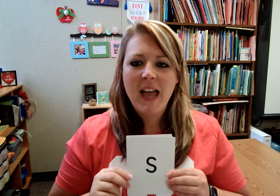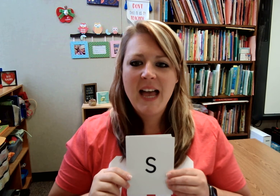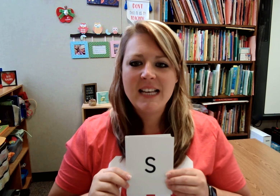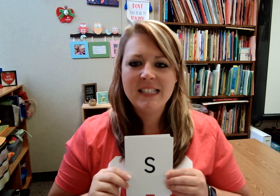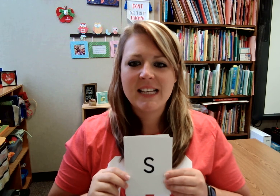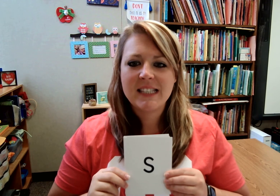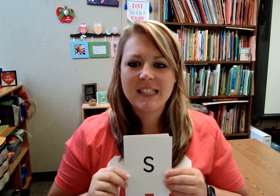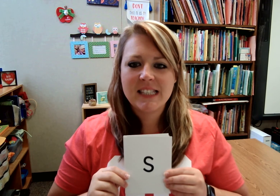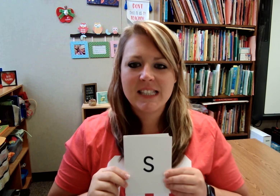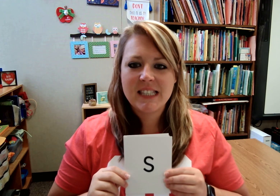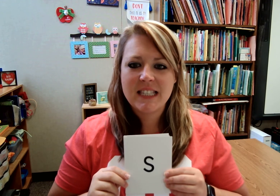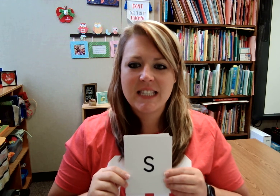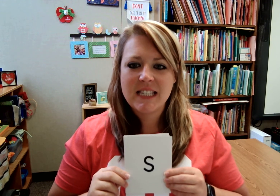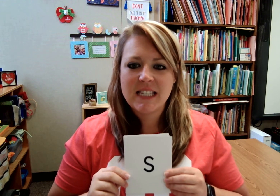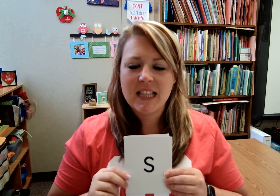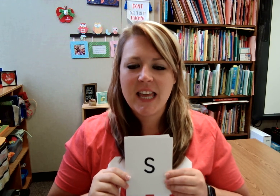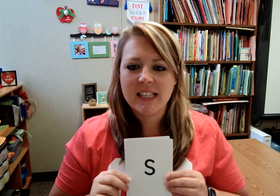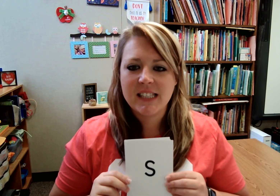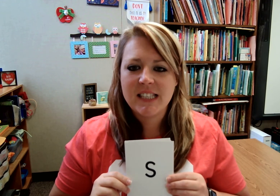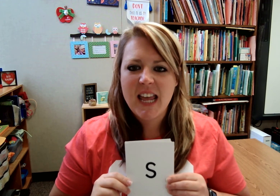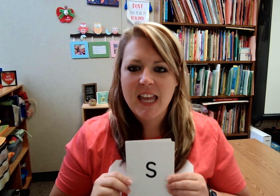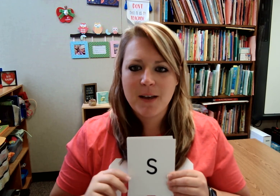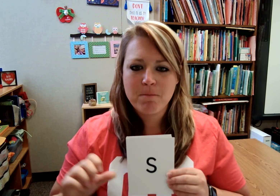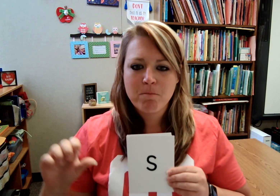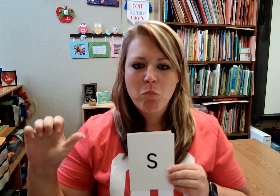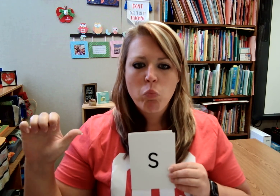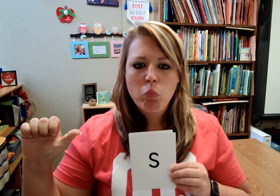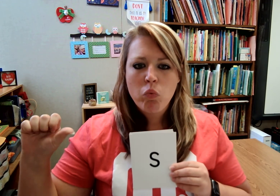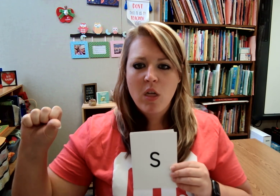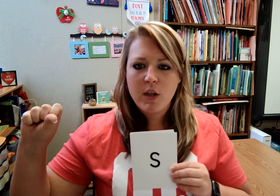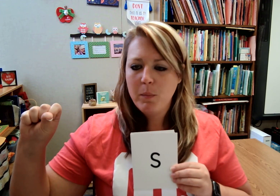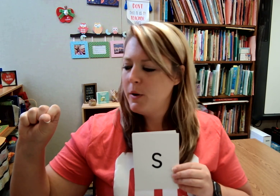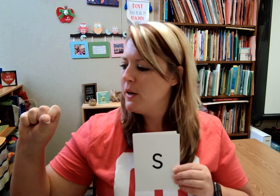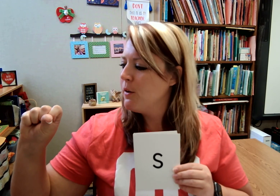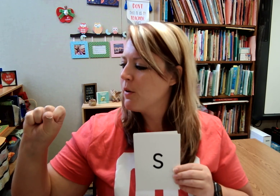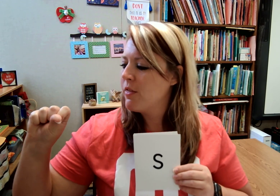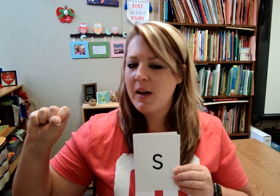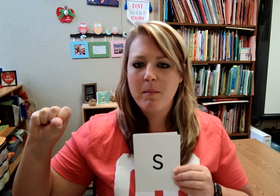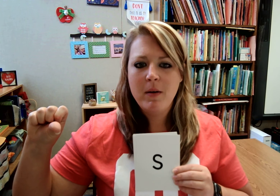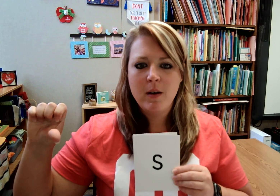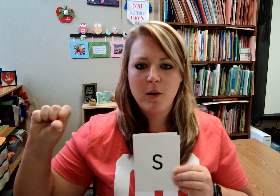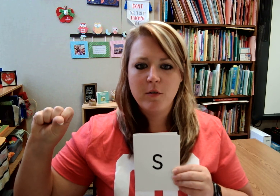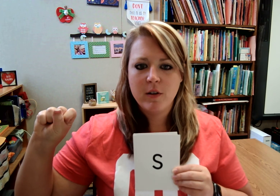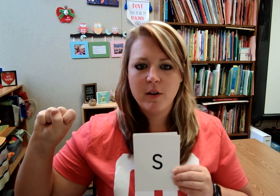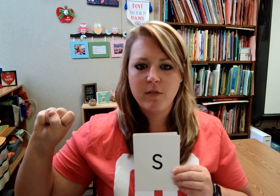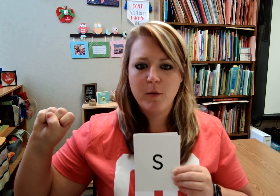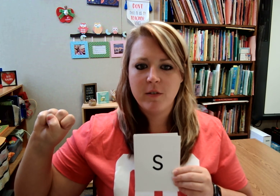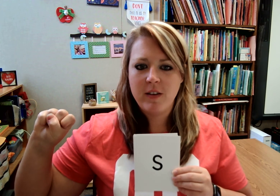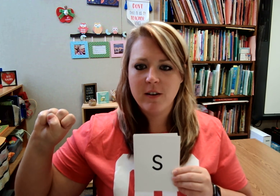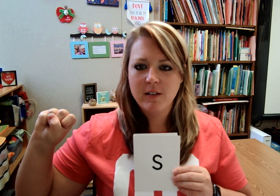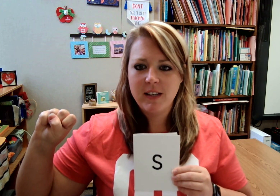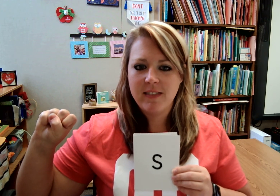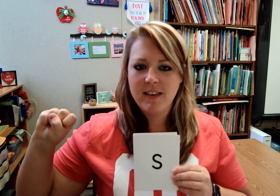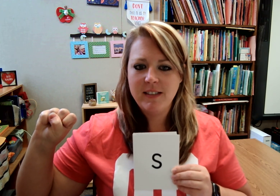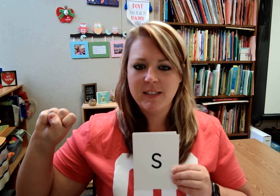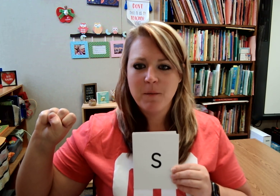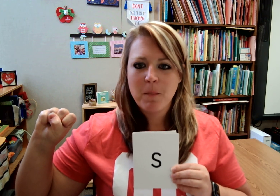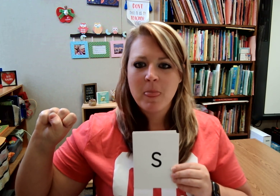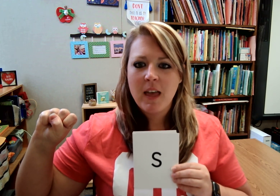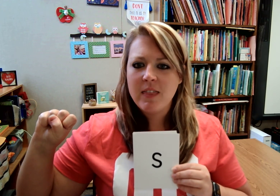S says S, like a snake. You'll put your thumb over your 4 fingers like this, and then